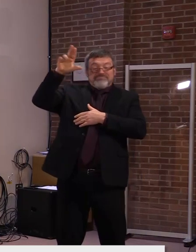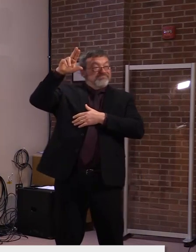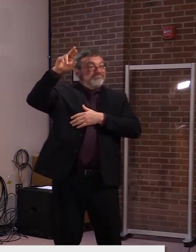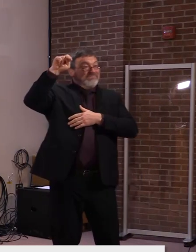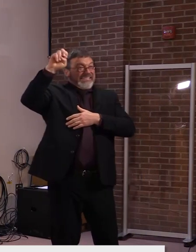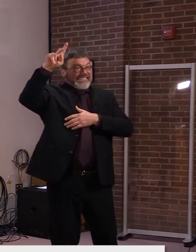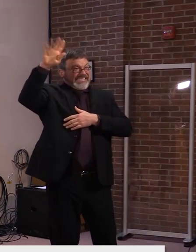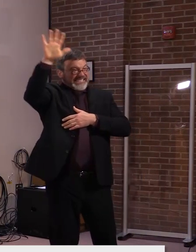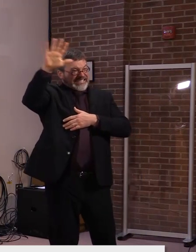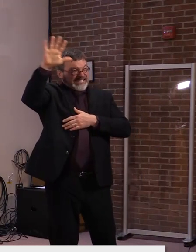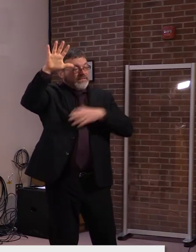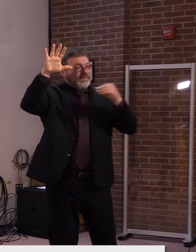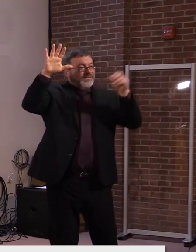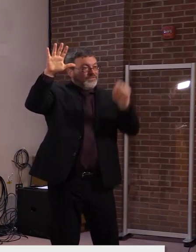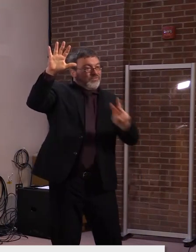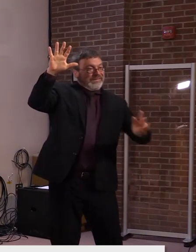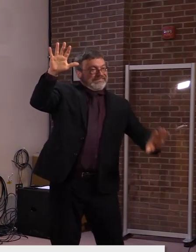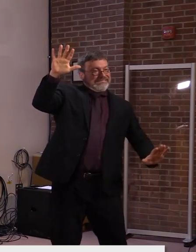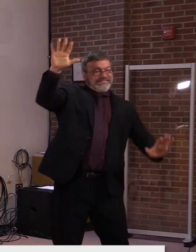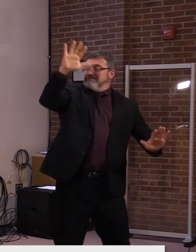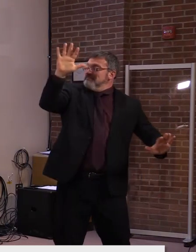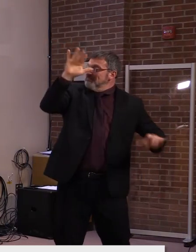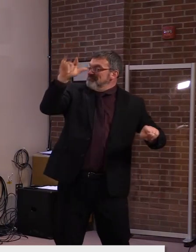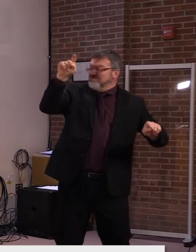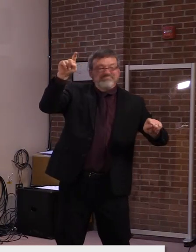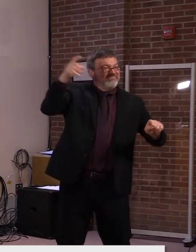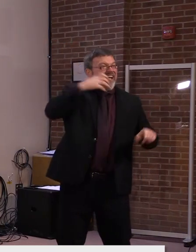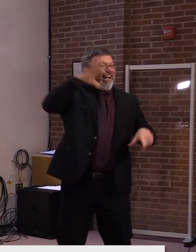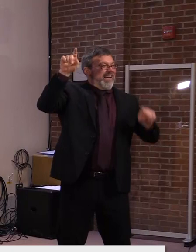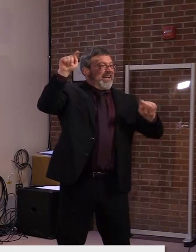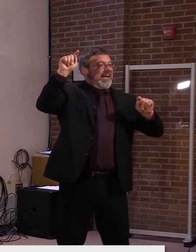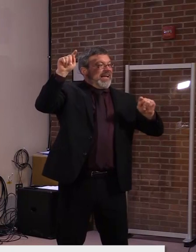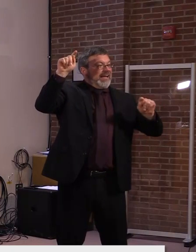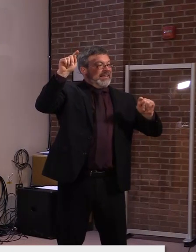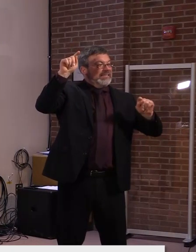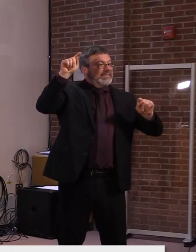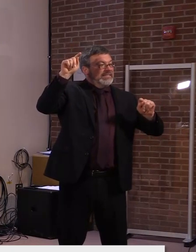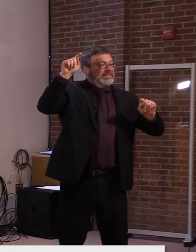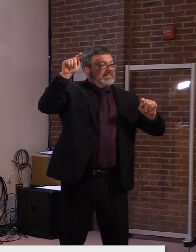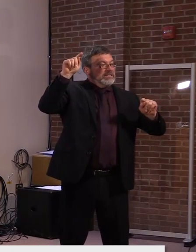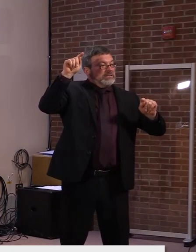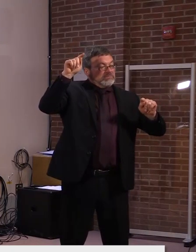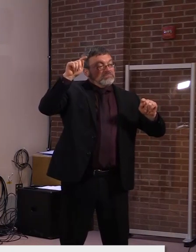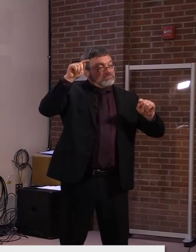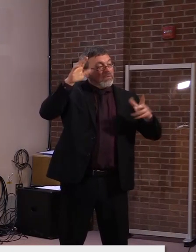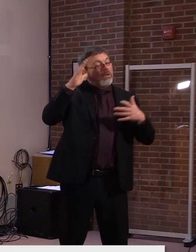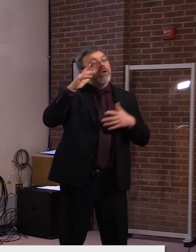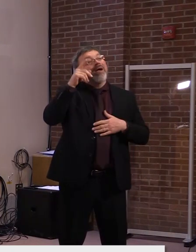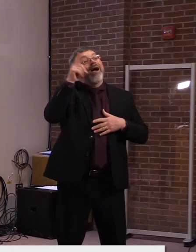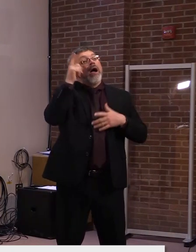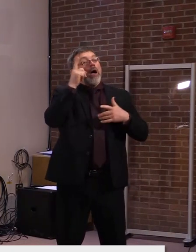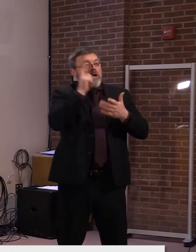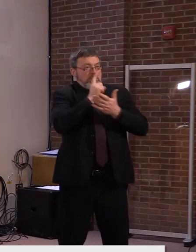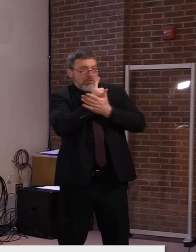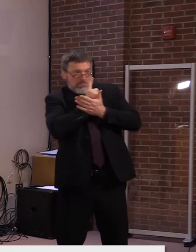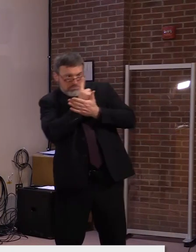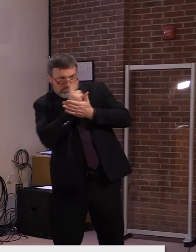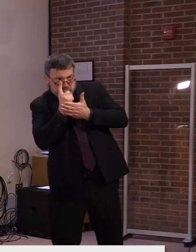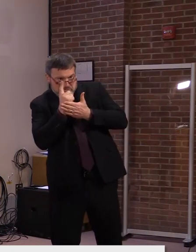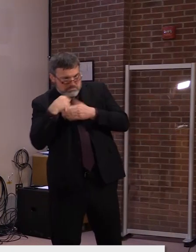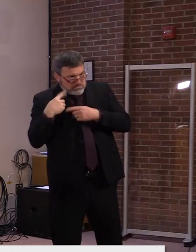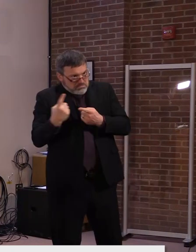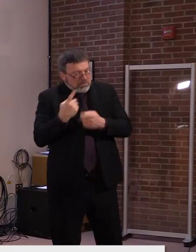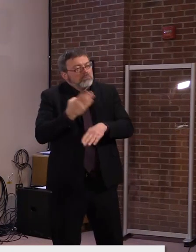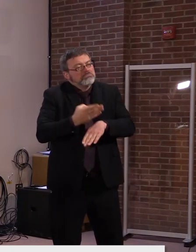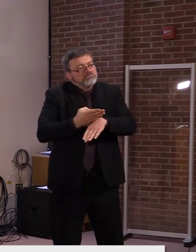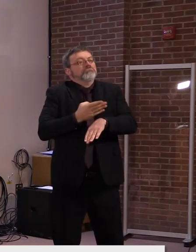there has been some improvement in Orleans County week over week. And then the southwestern part of the state with Rutland and Bennington County, cases